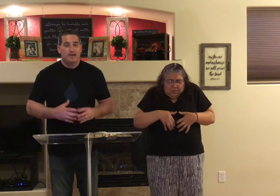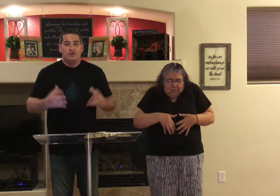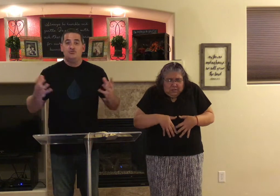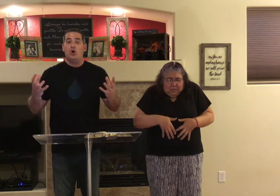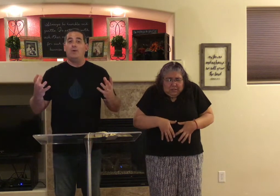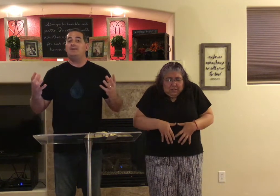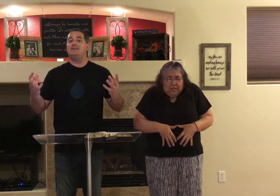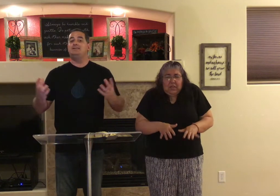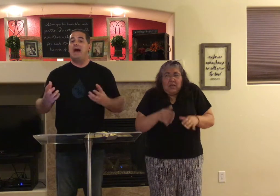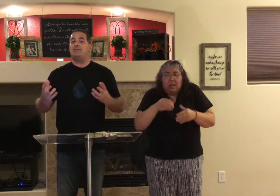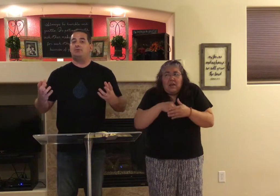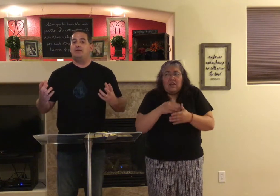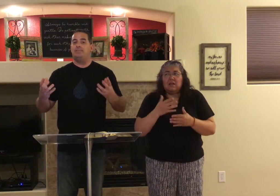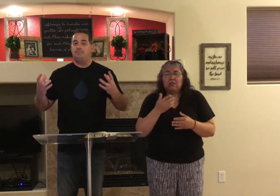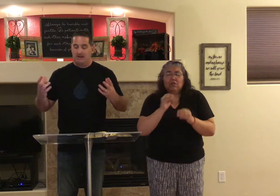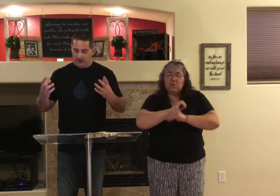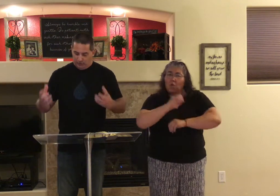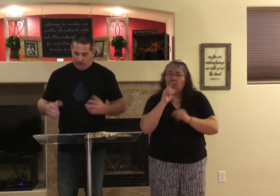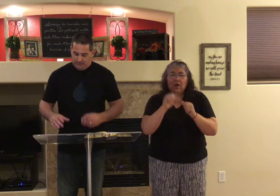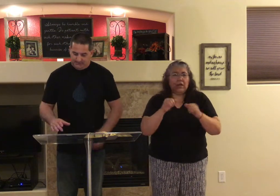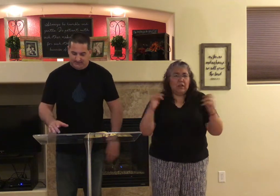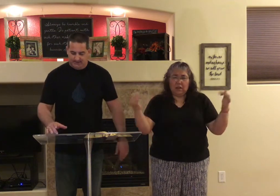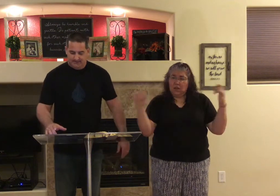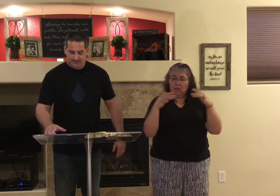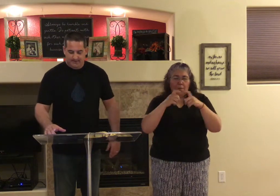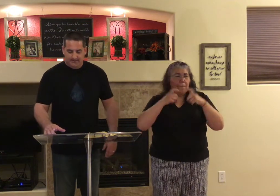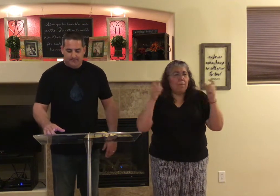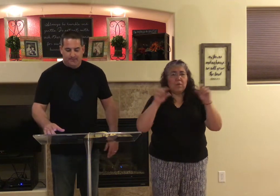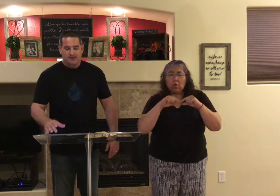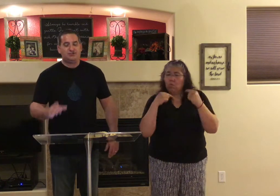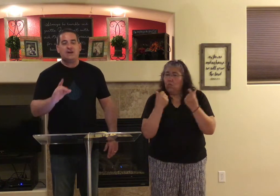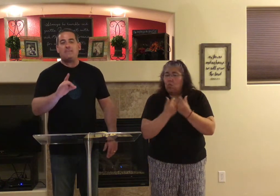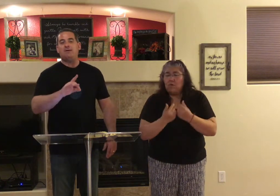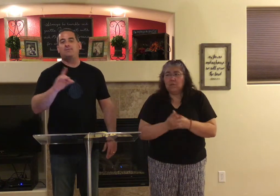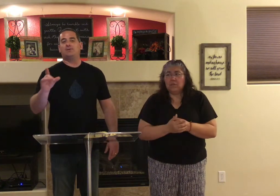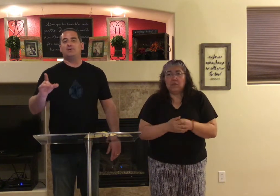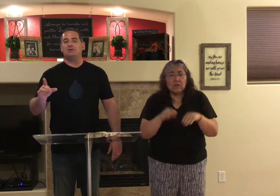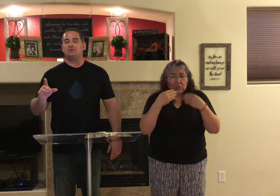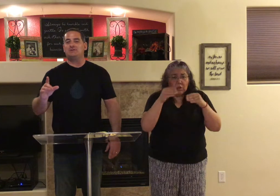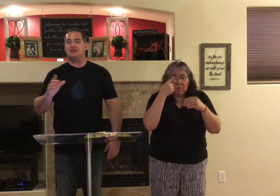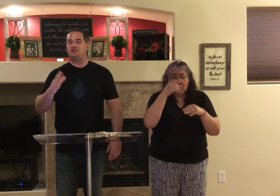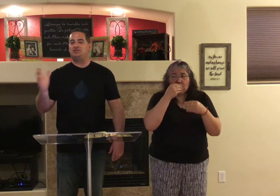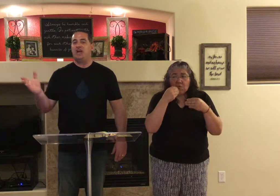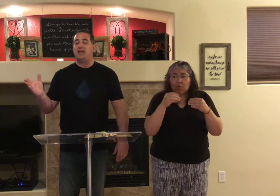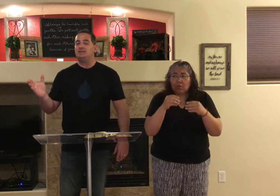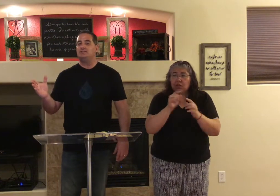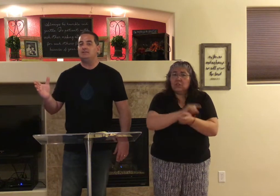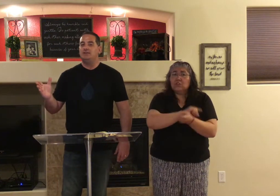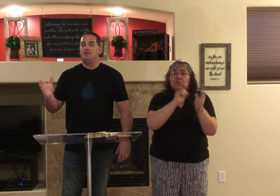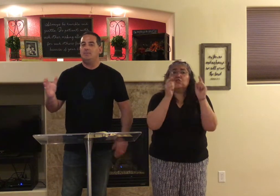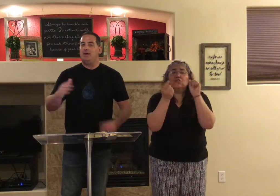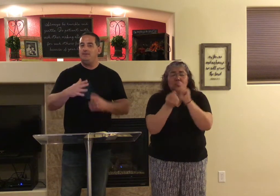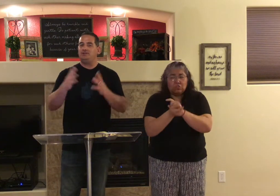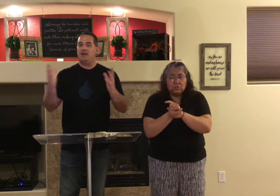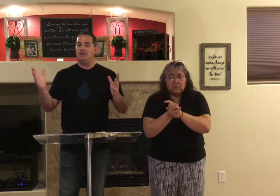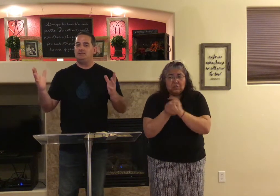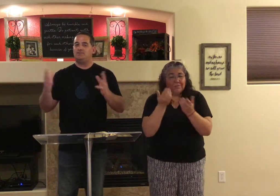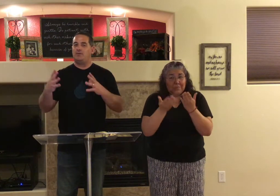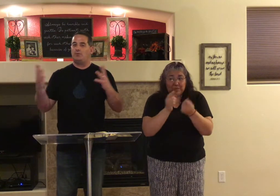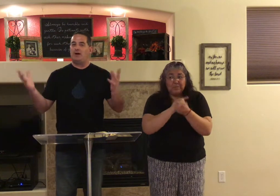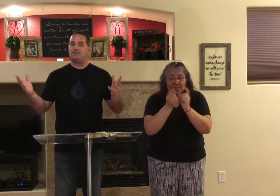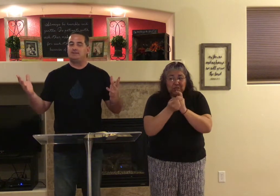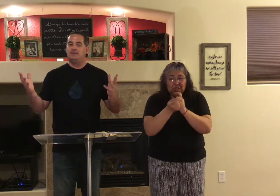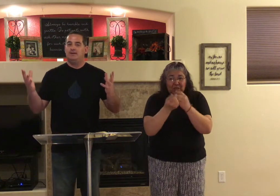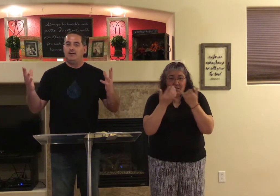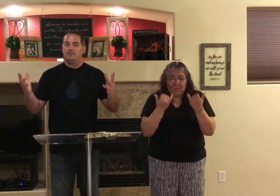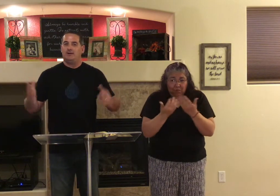ground. No one can gather in big groups. Shopping for groceries has changed, maybe changed for